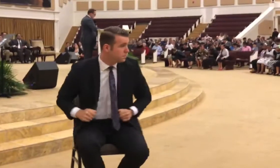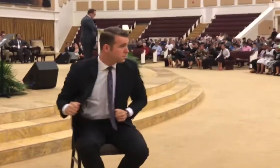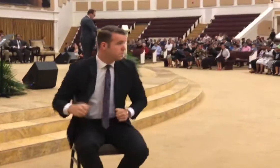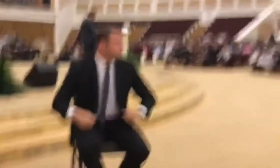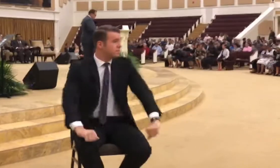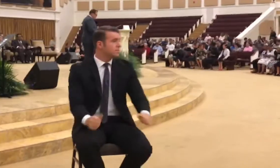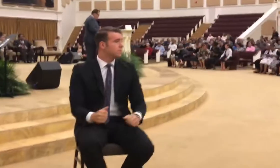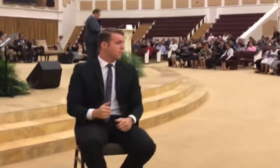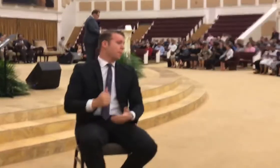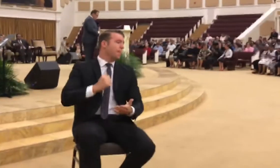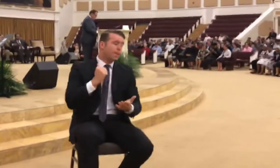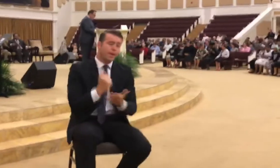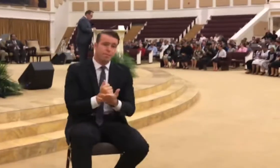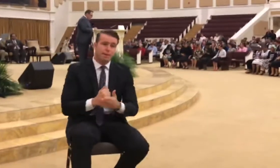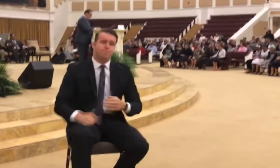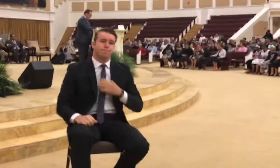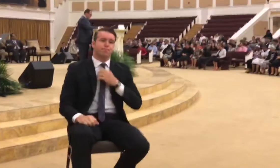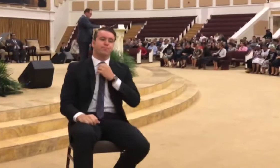Amen.